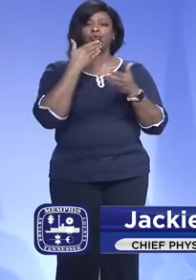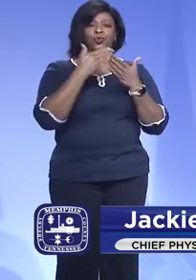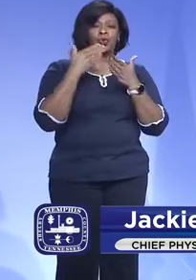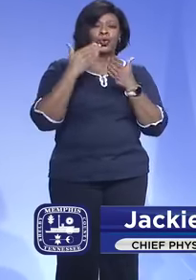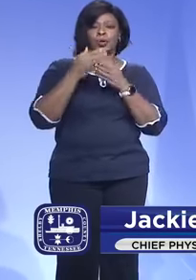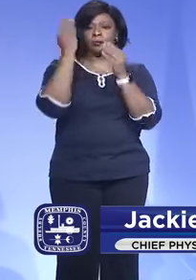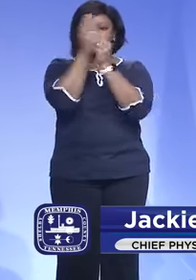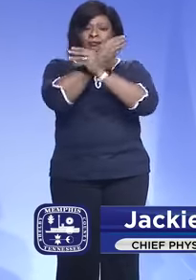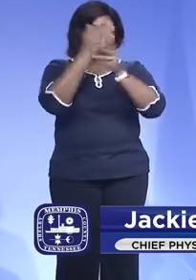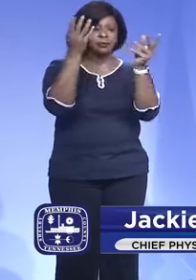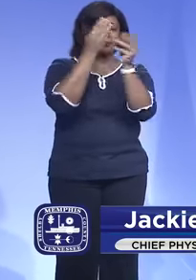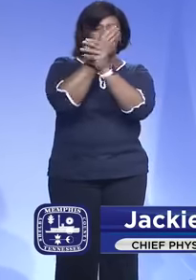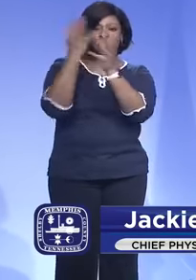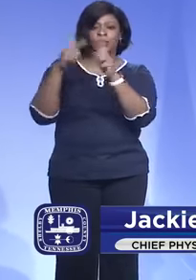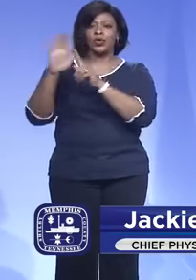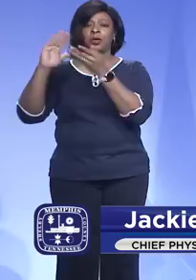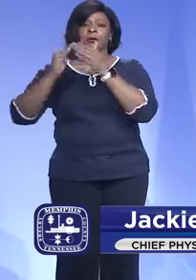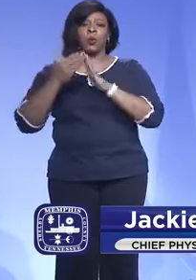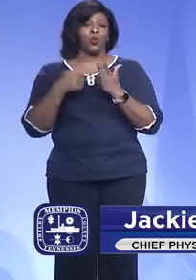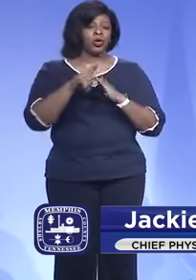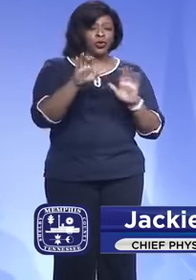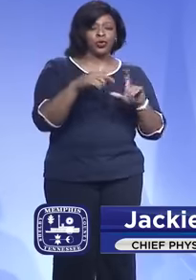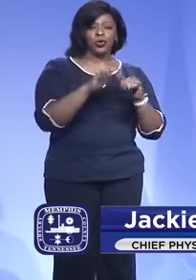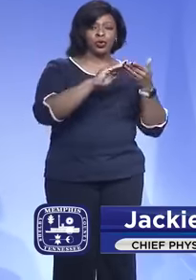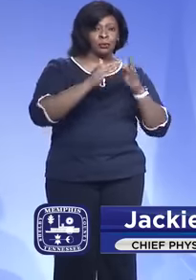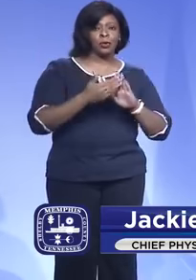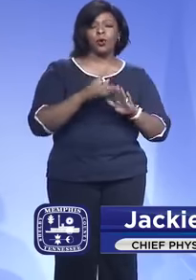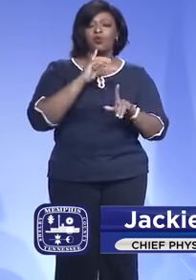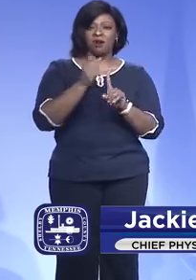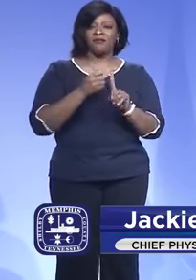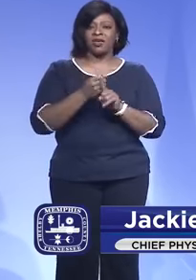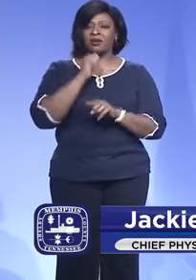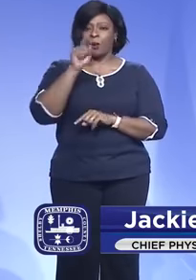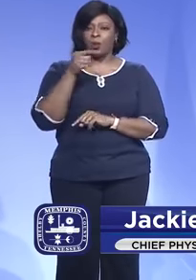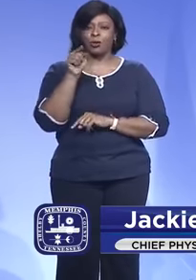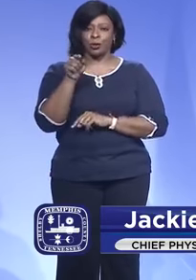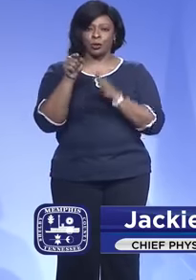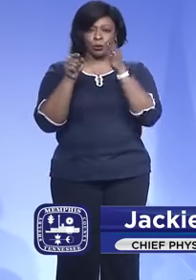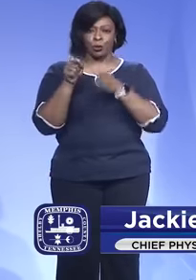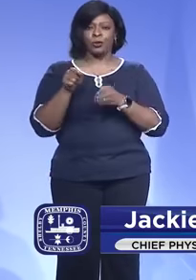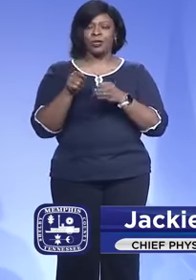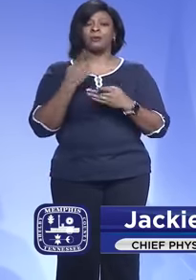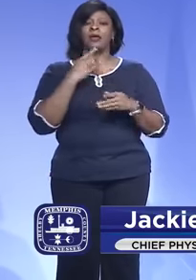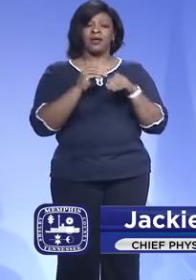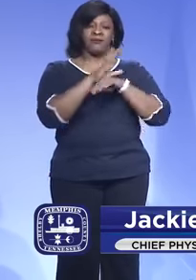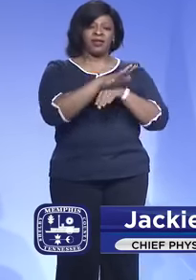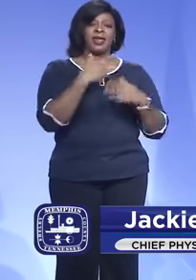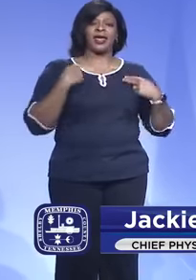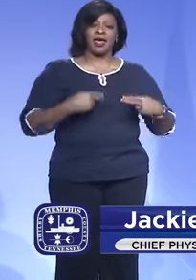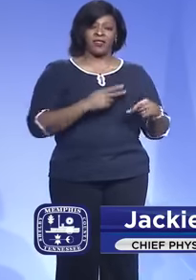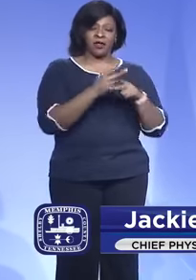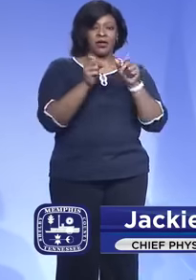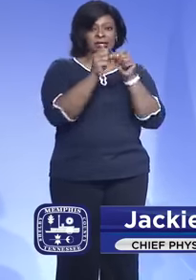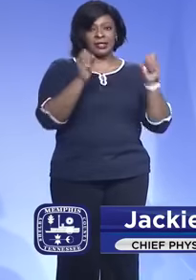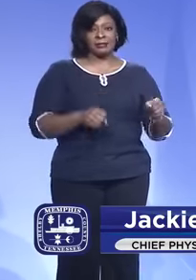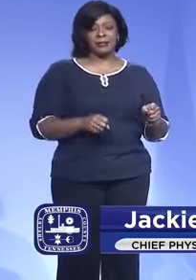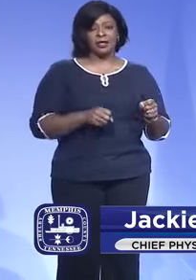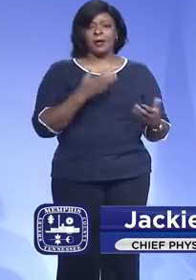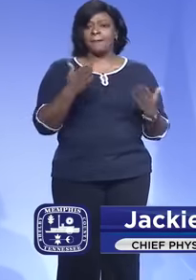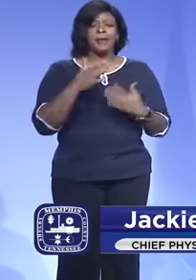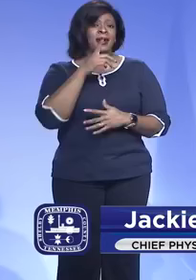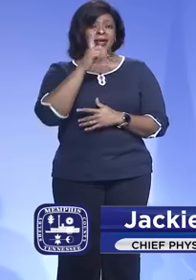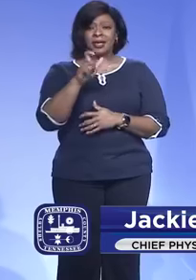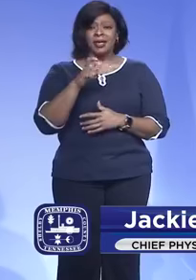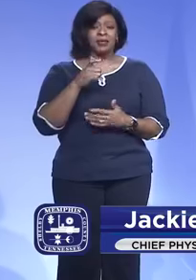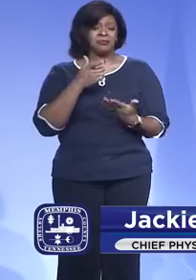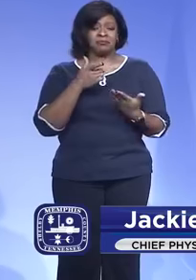that message to the communities that what you do in the community affects not only you, but affects the healthcare system. And that you may not need to